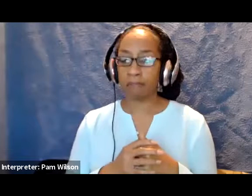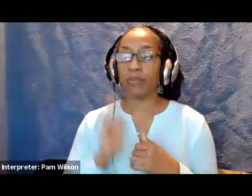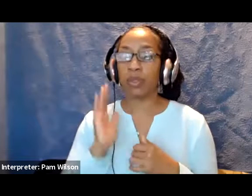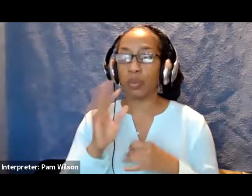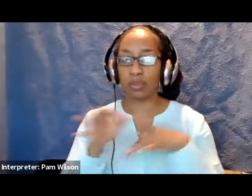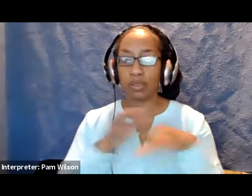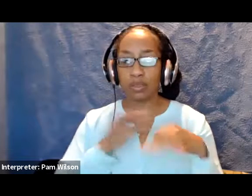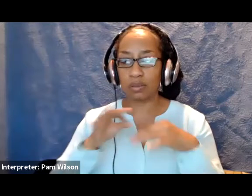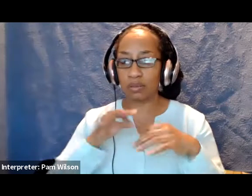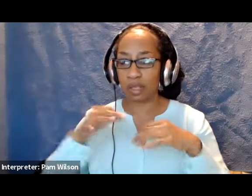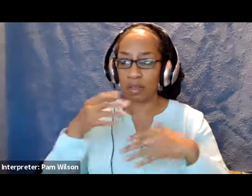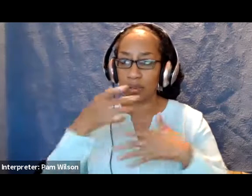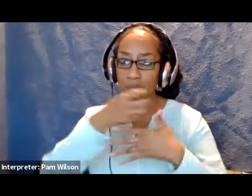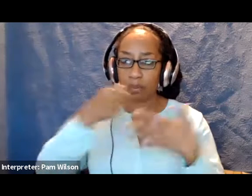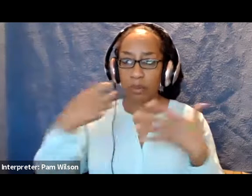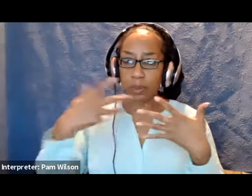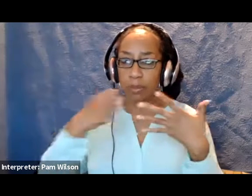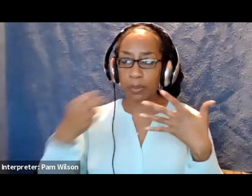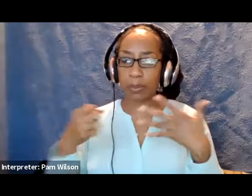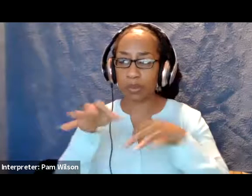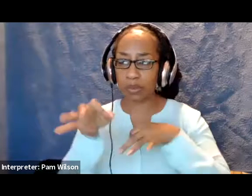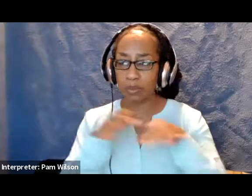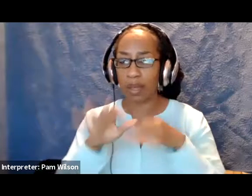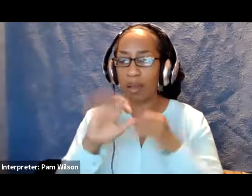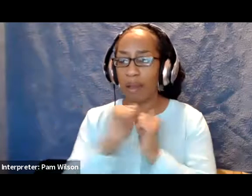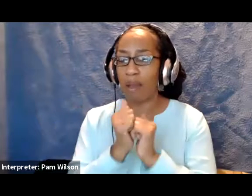nitty-gritty on hosting a webinar.